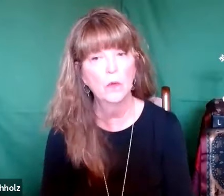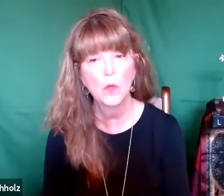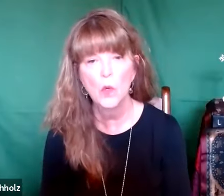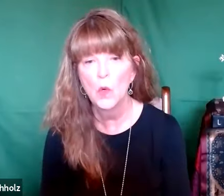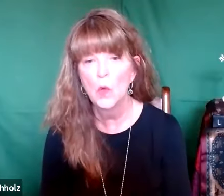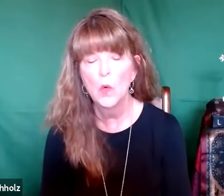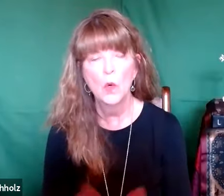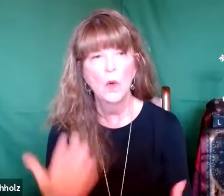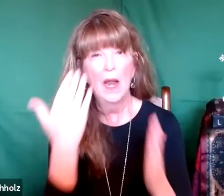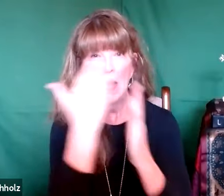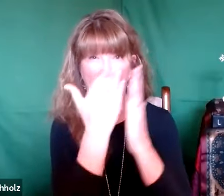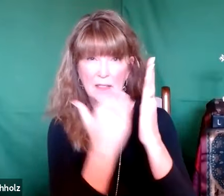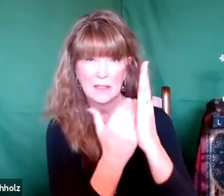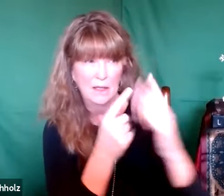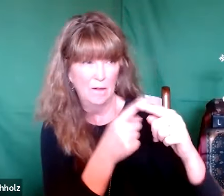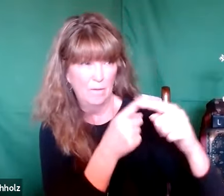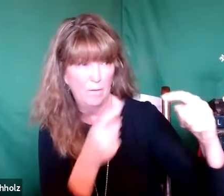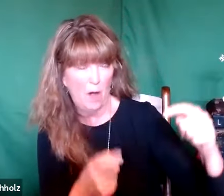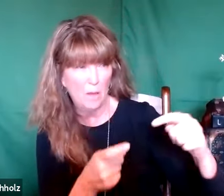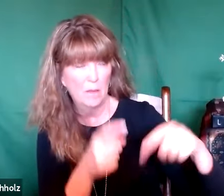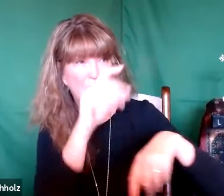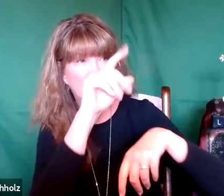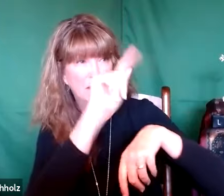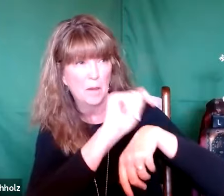I absolutely love this passage,